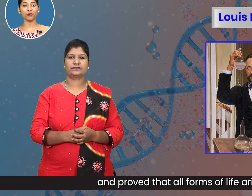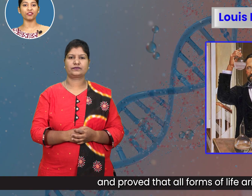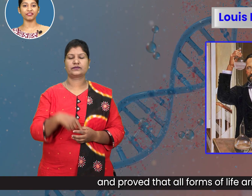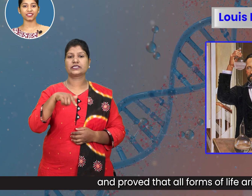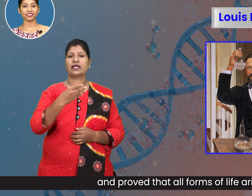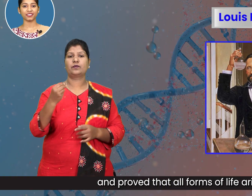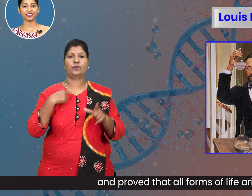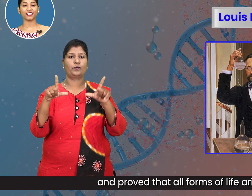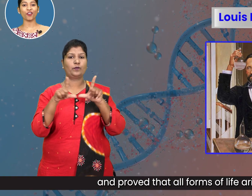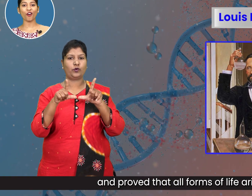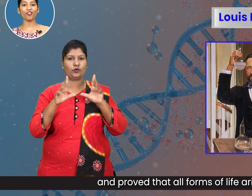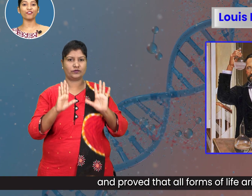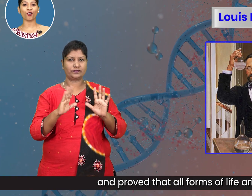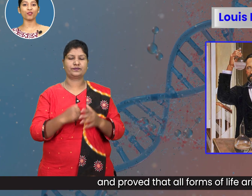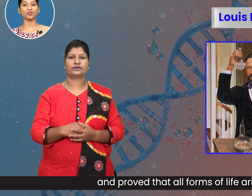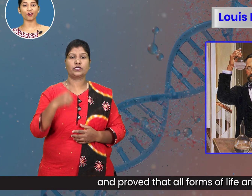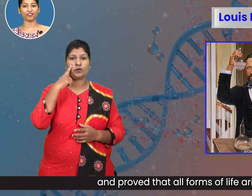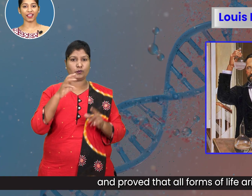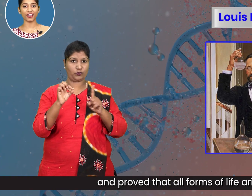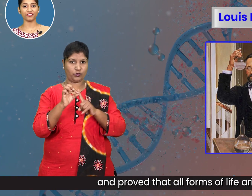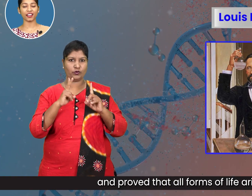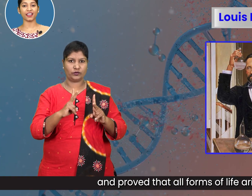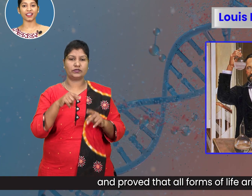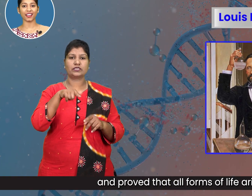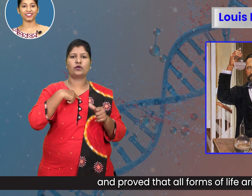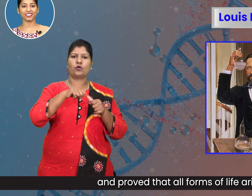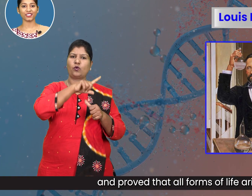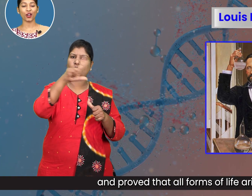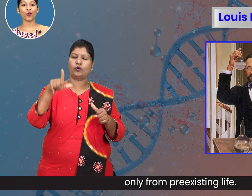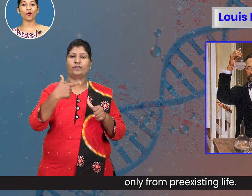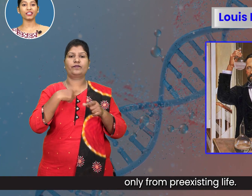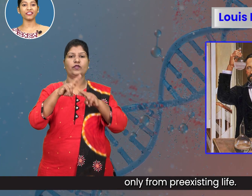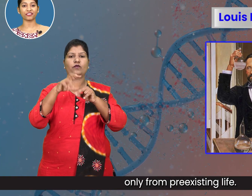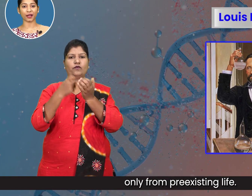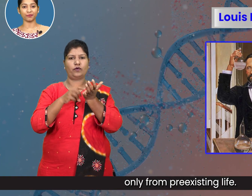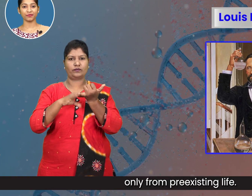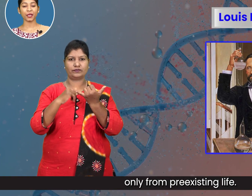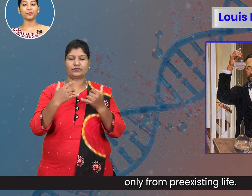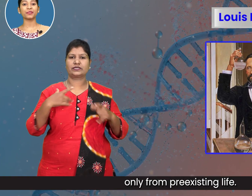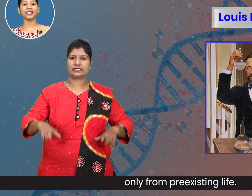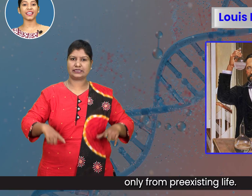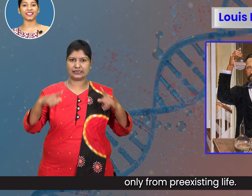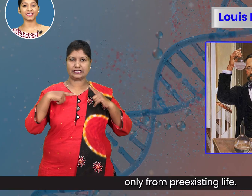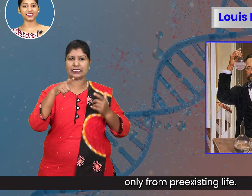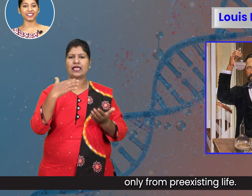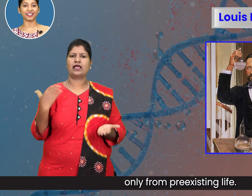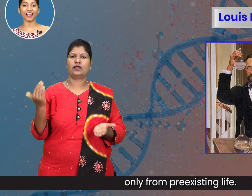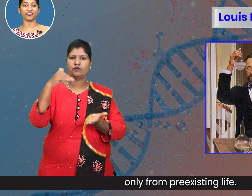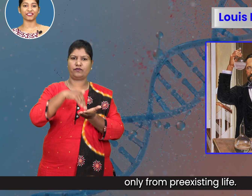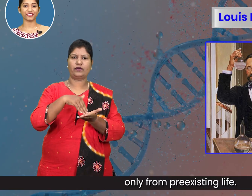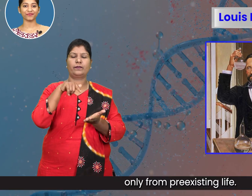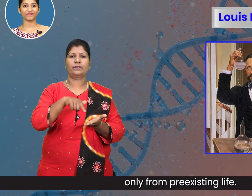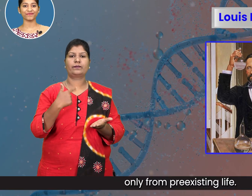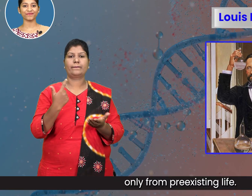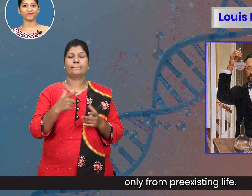and proved that all forms of life arise only from pre-existing